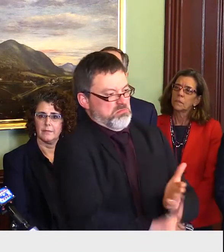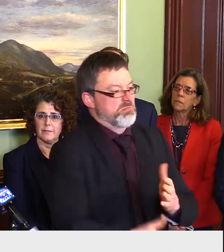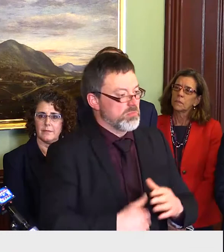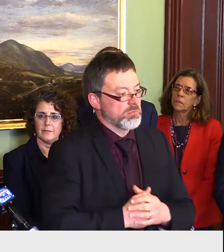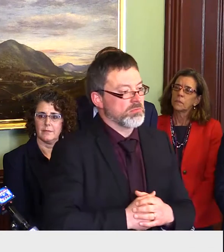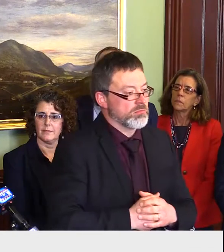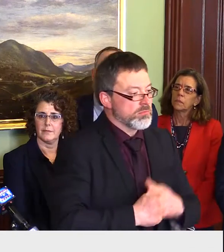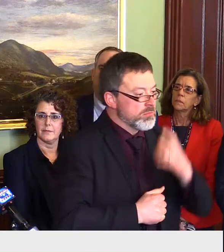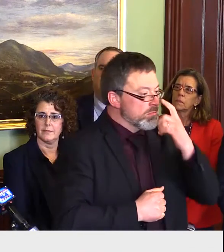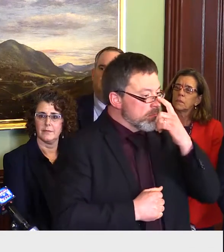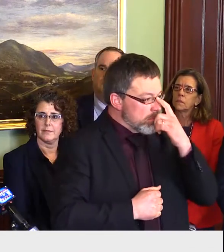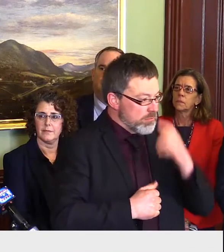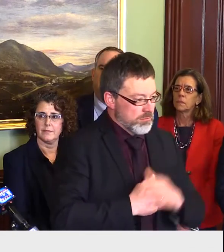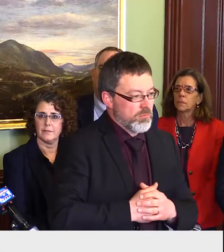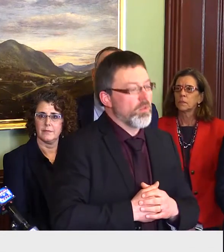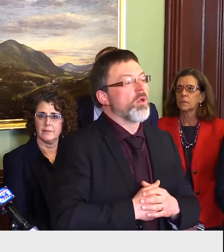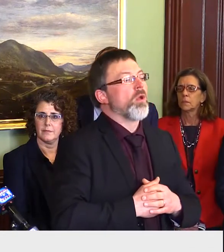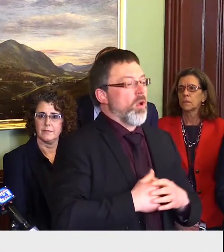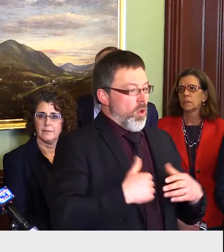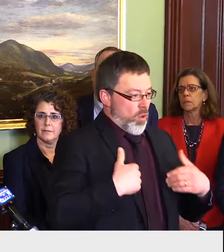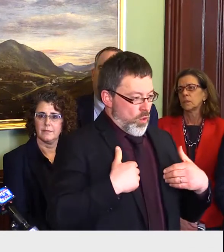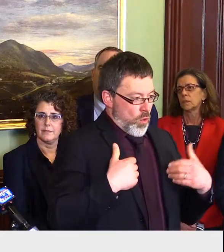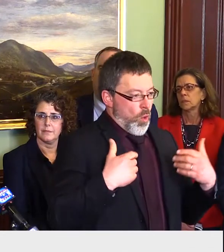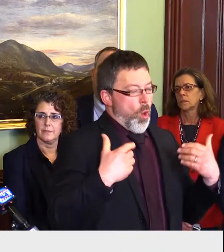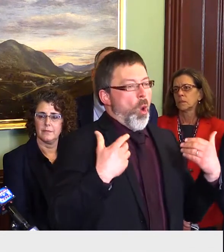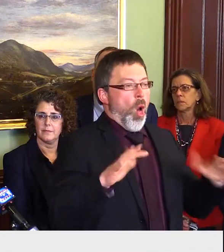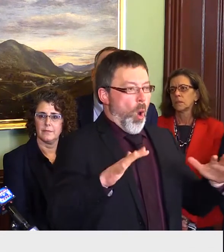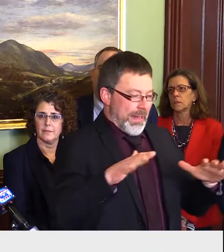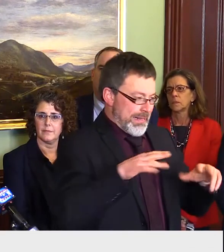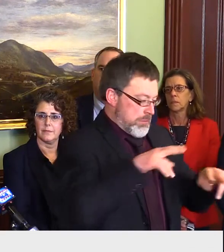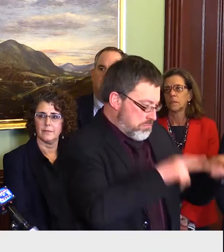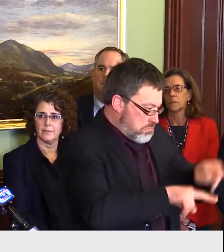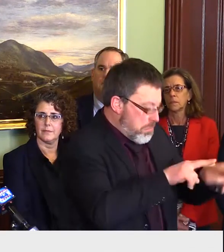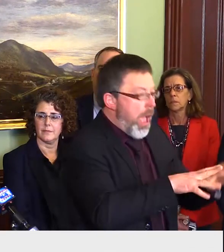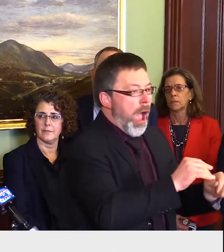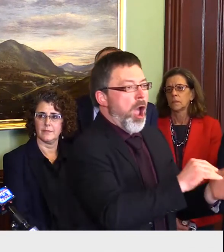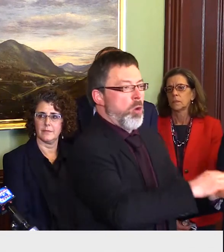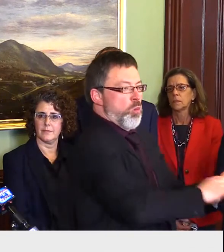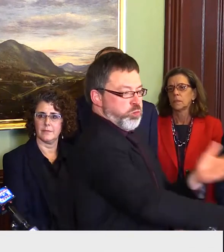We're anticipating an additional 100 plus test results today.